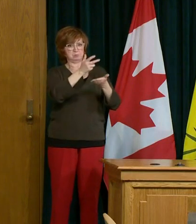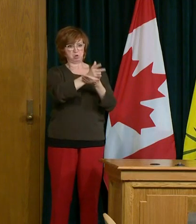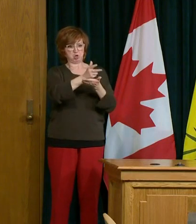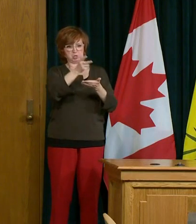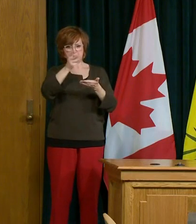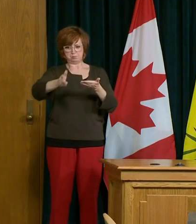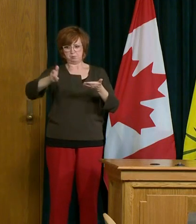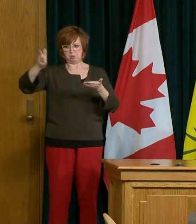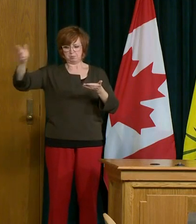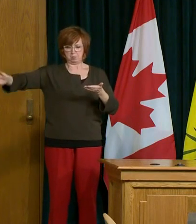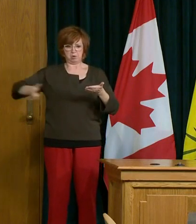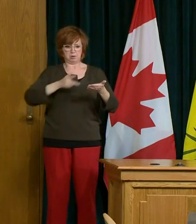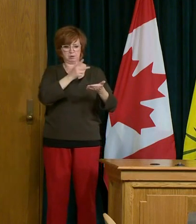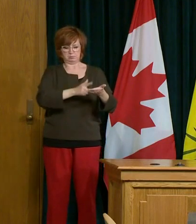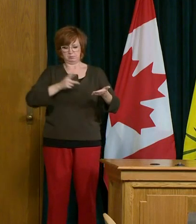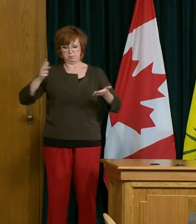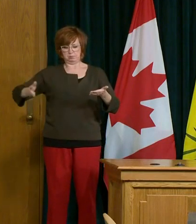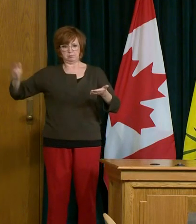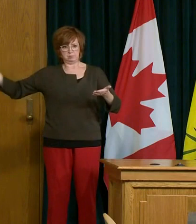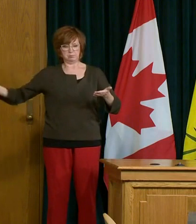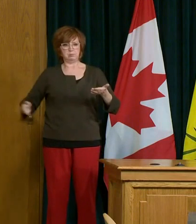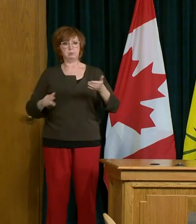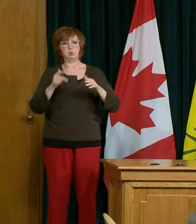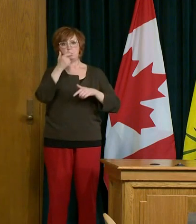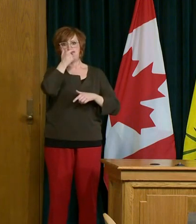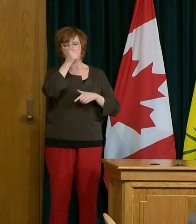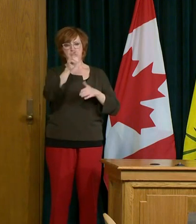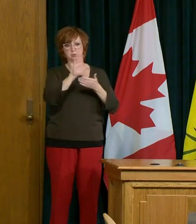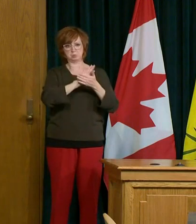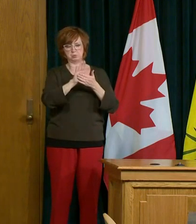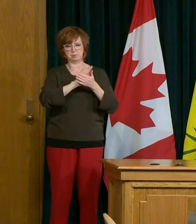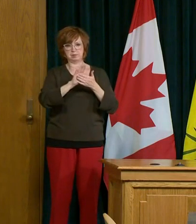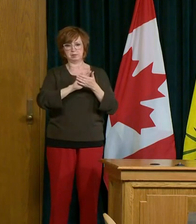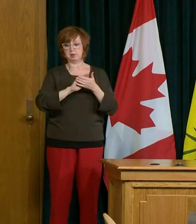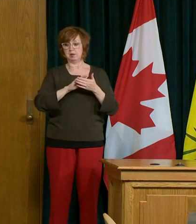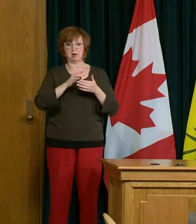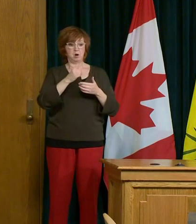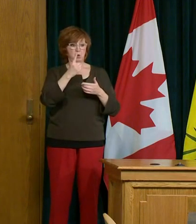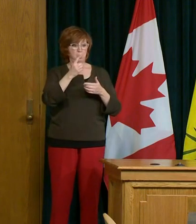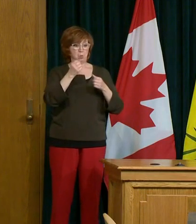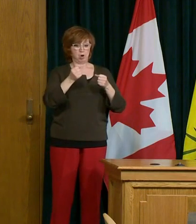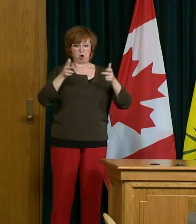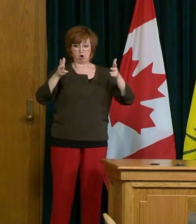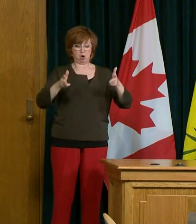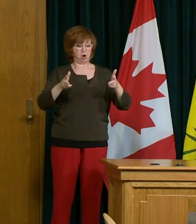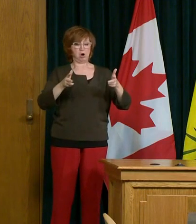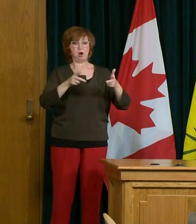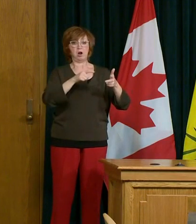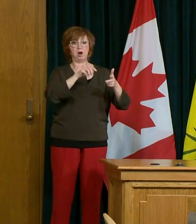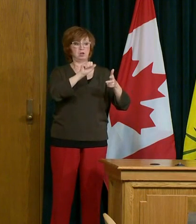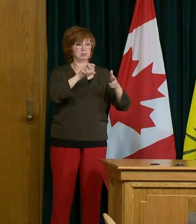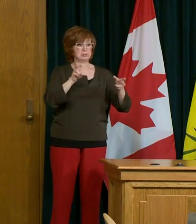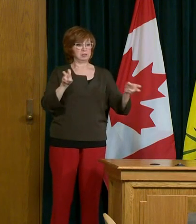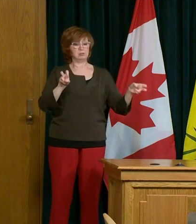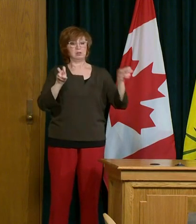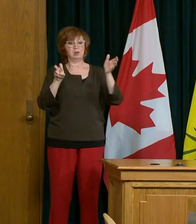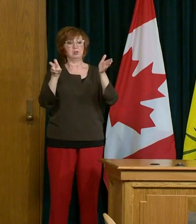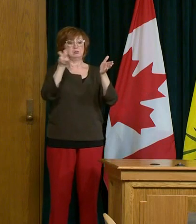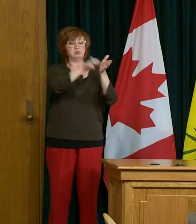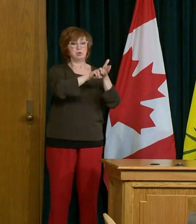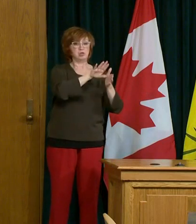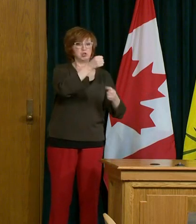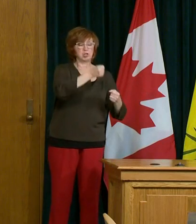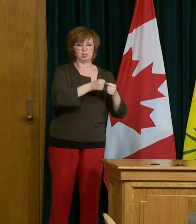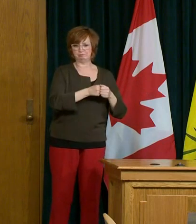think it'll be a very different environment. So the reason is to allow both some activity outdoors,